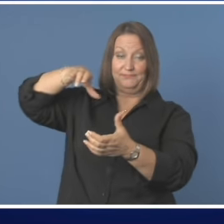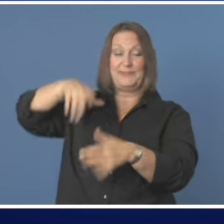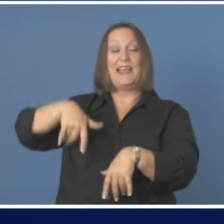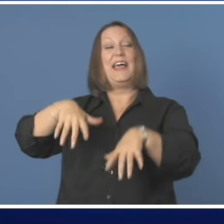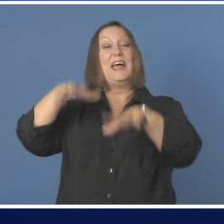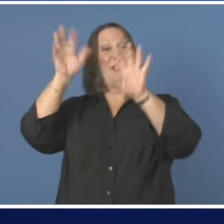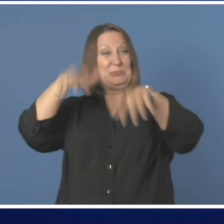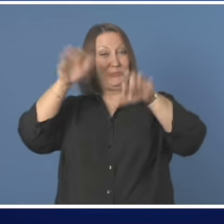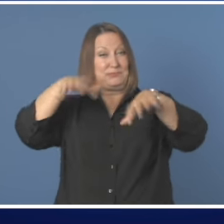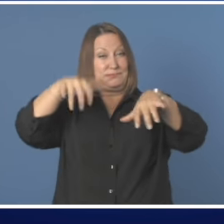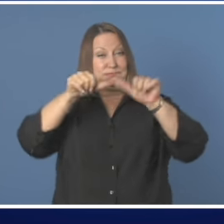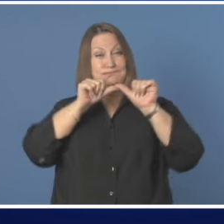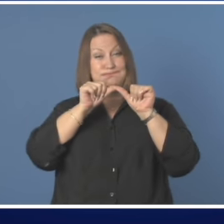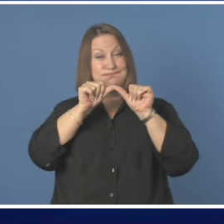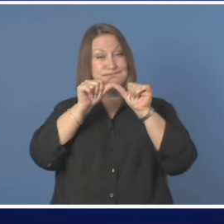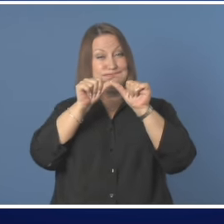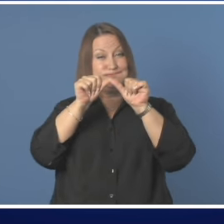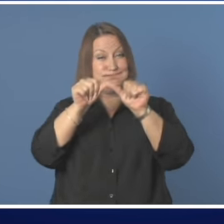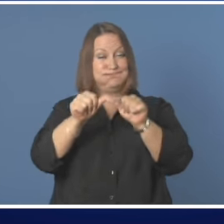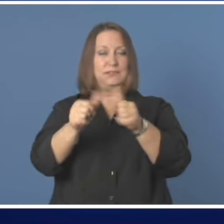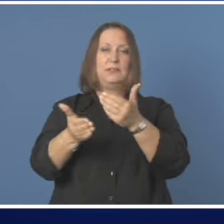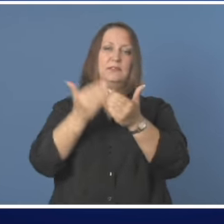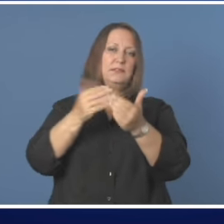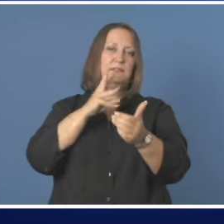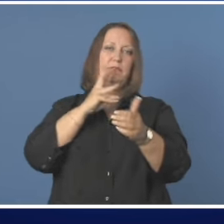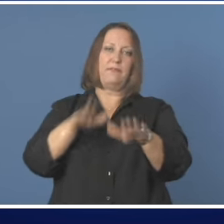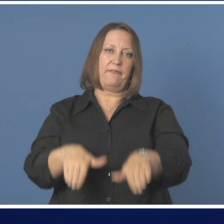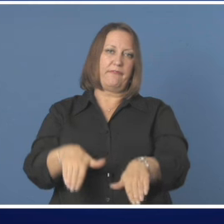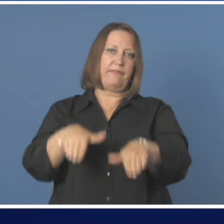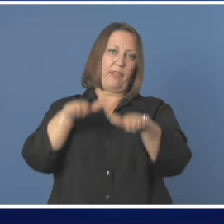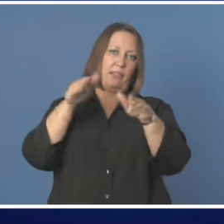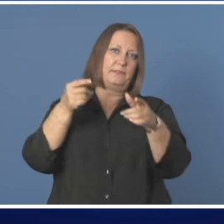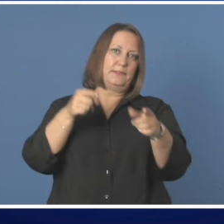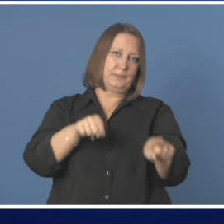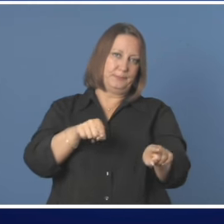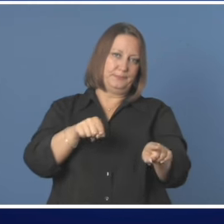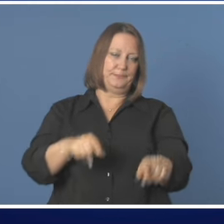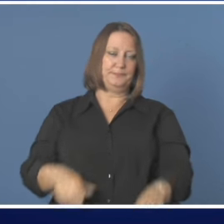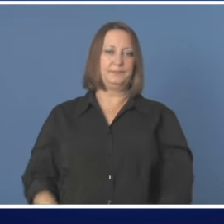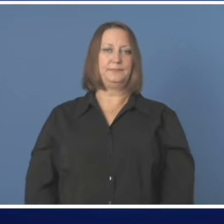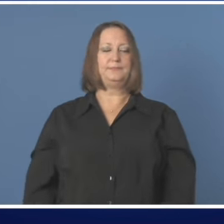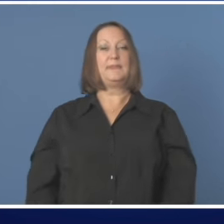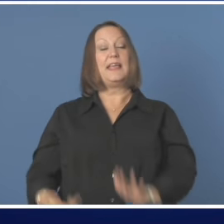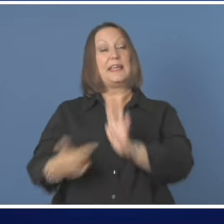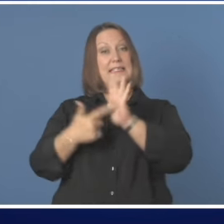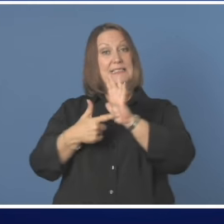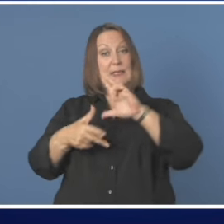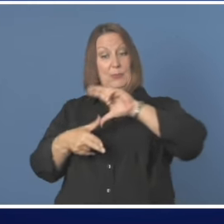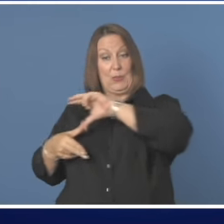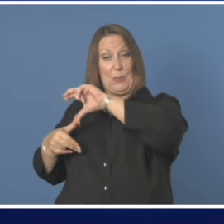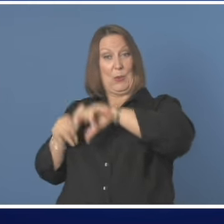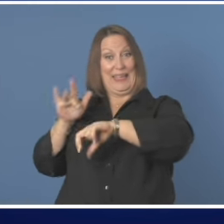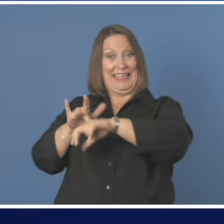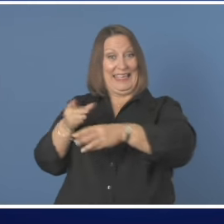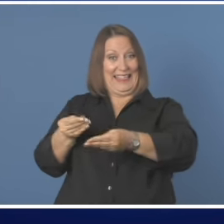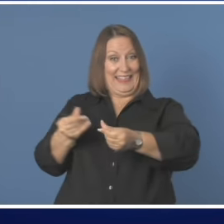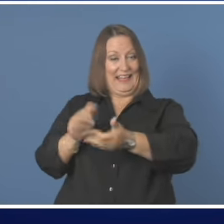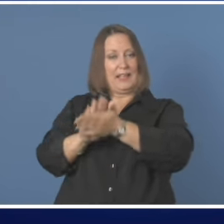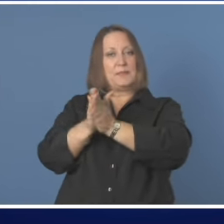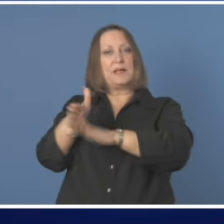Floods are the deadly and destructive result. Slow-moving storms and